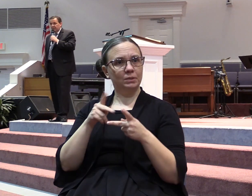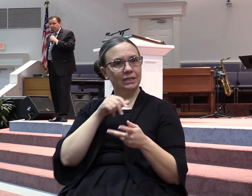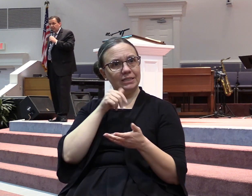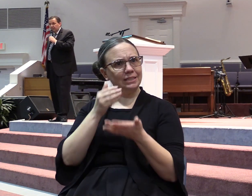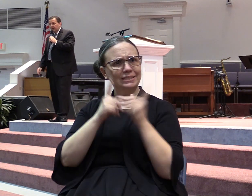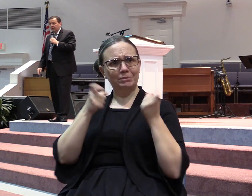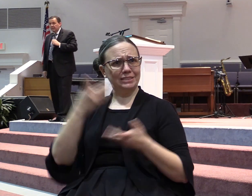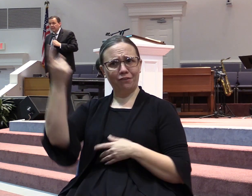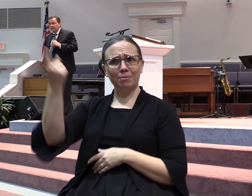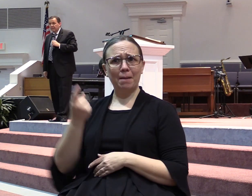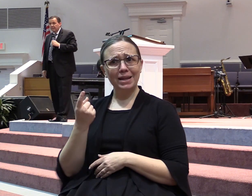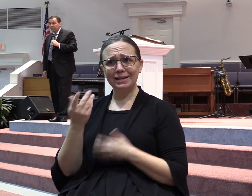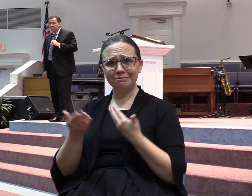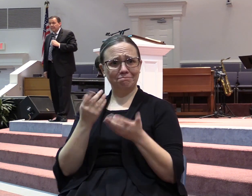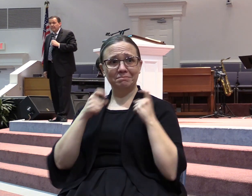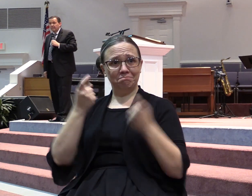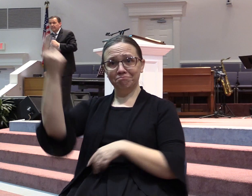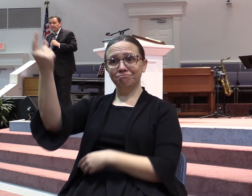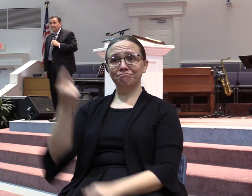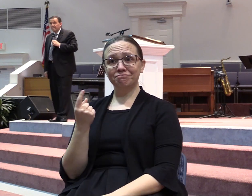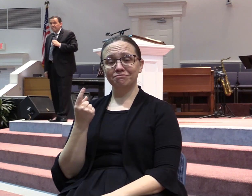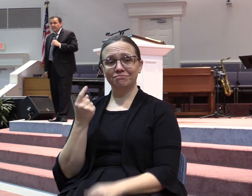stopped a sinner from coming in.